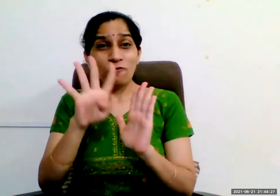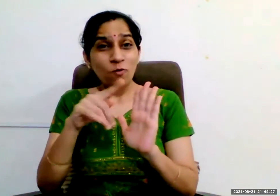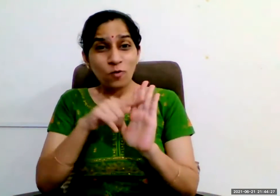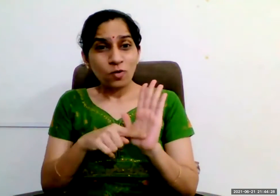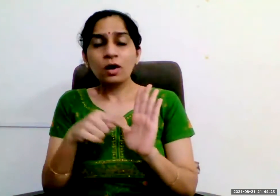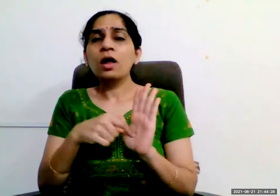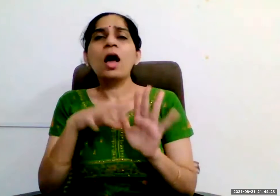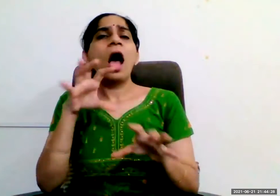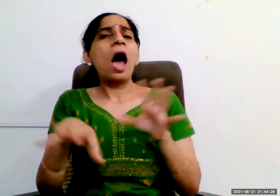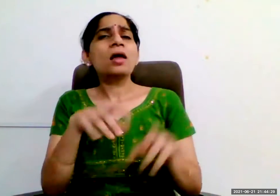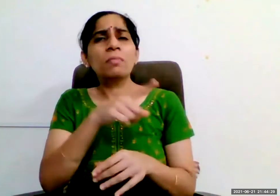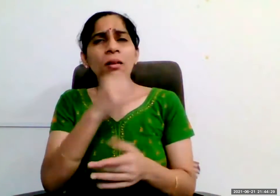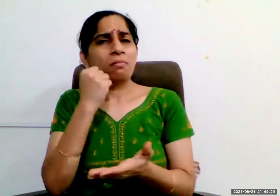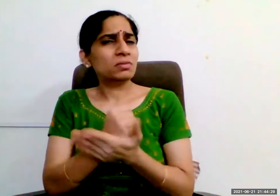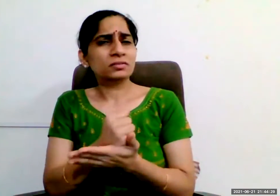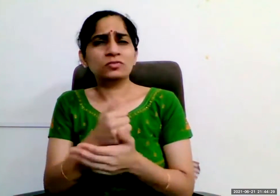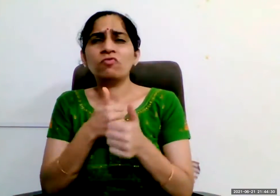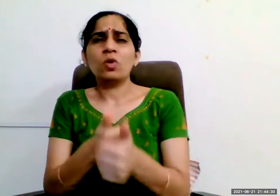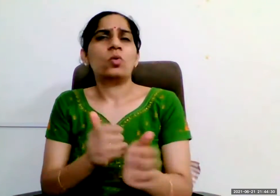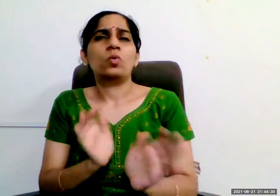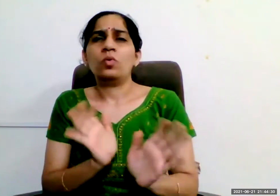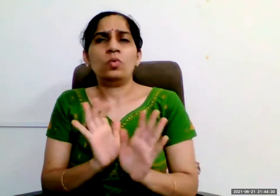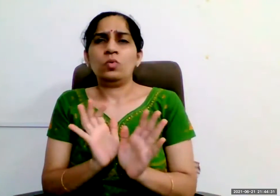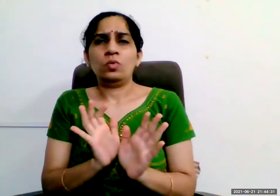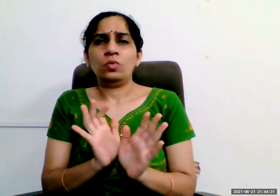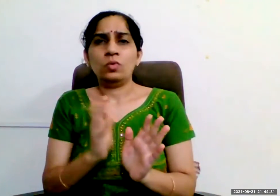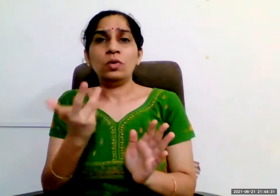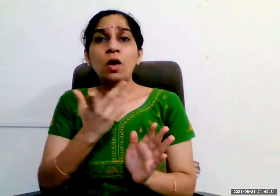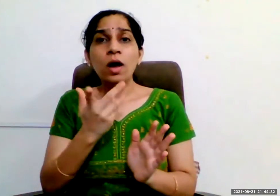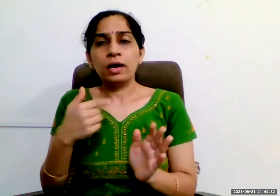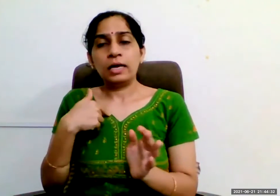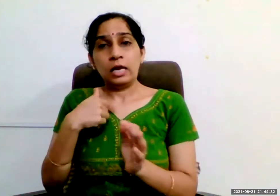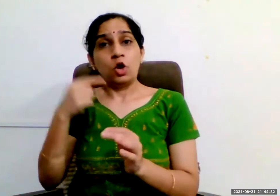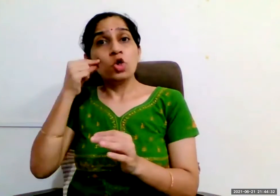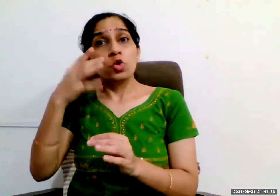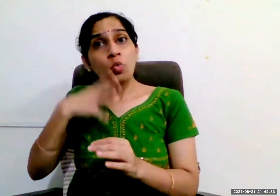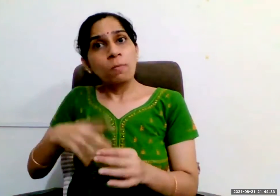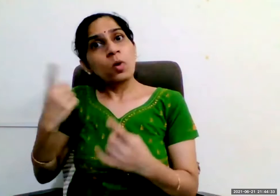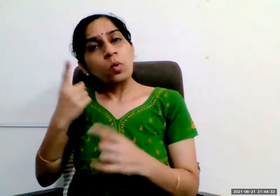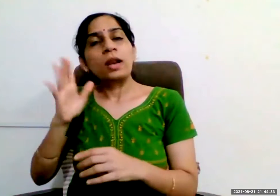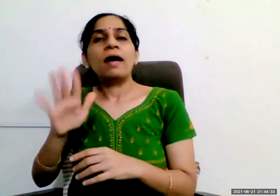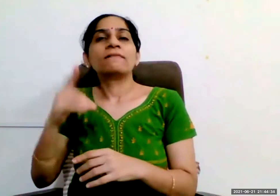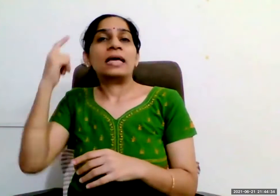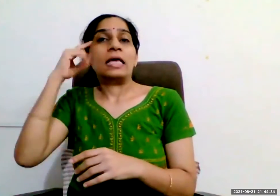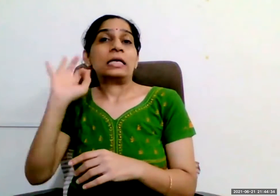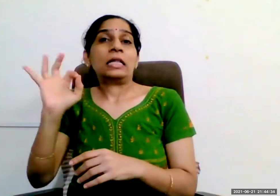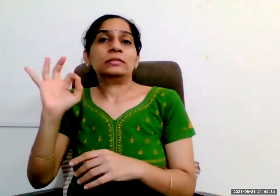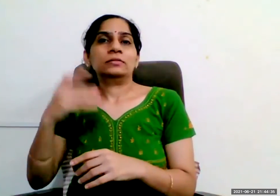principles. And since we have been given intelligence by the Lord, so we are expected